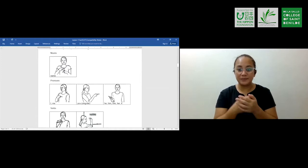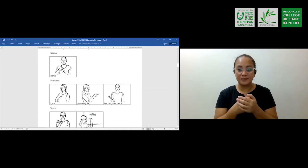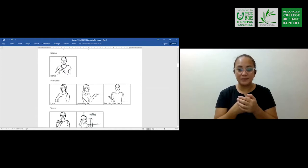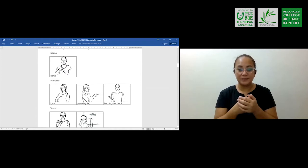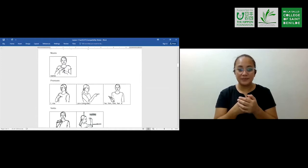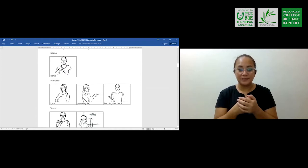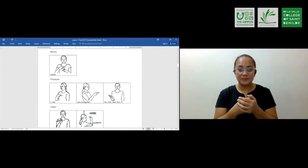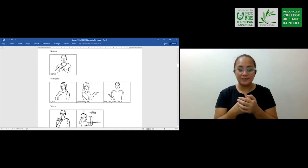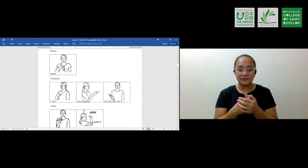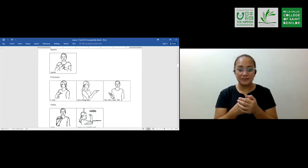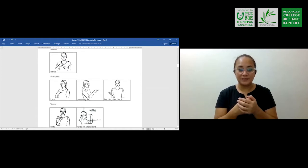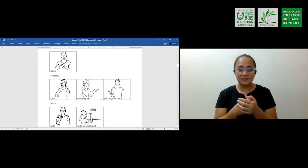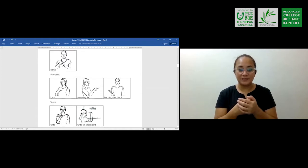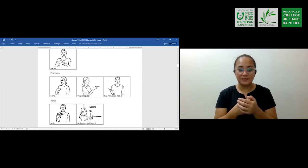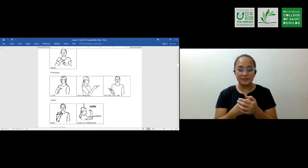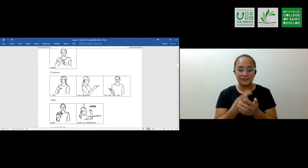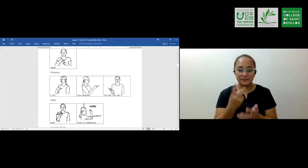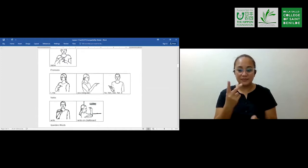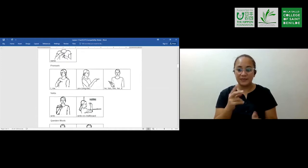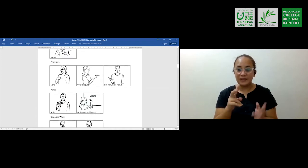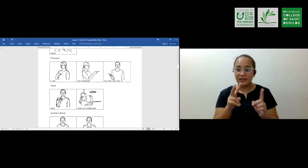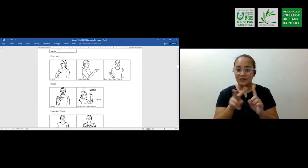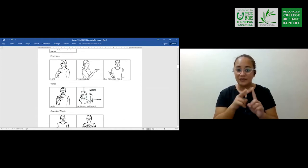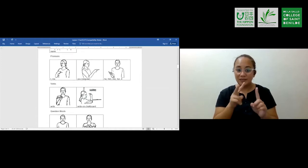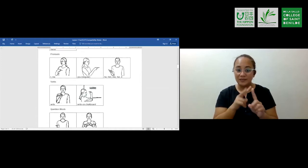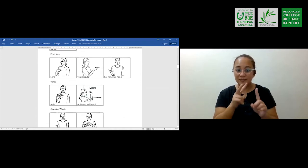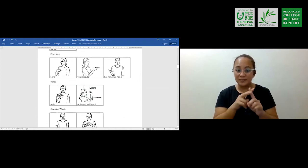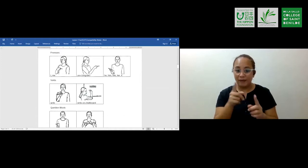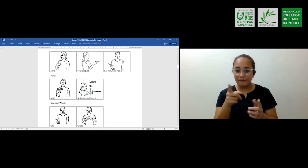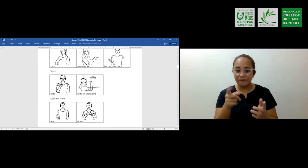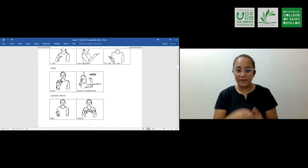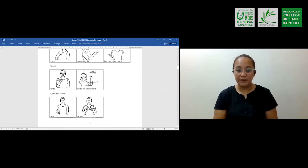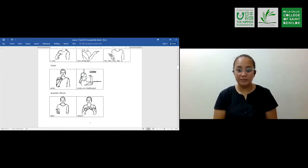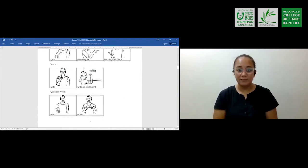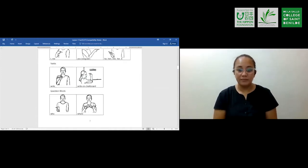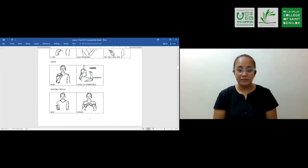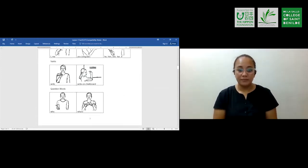Okay, here are the vocabulary items.